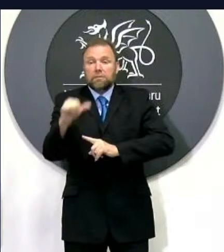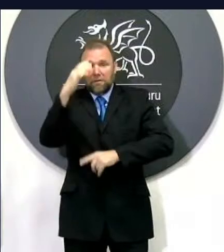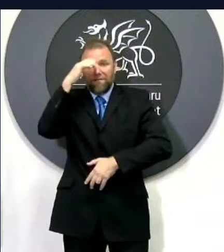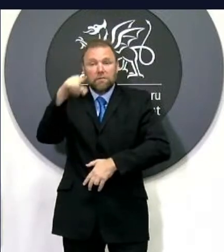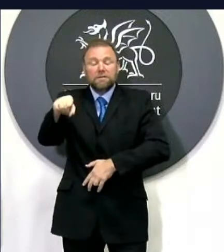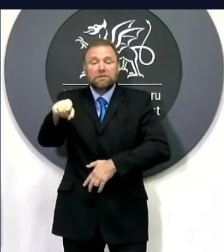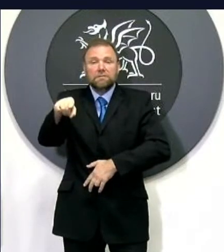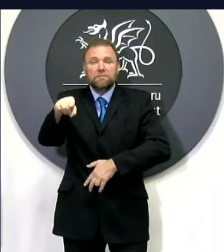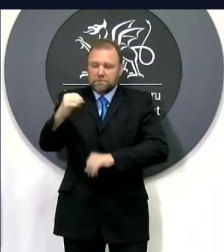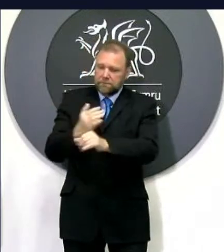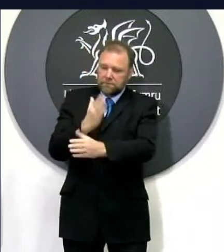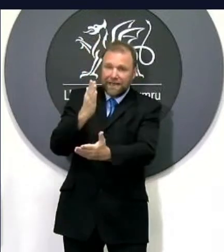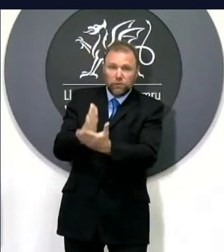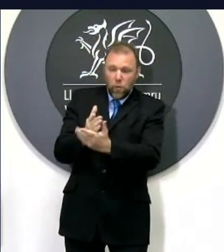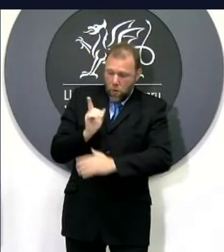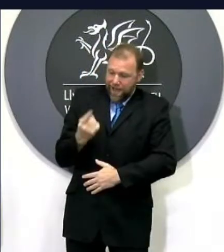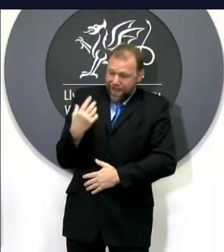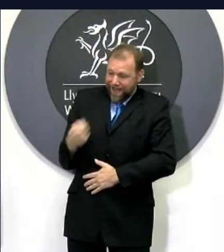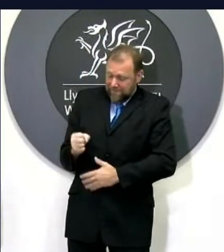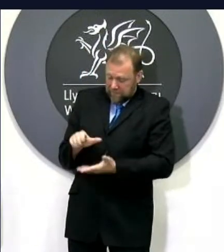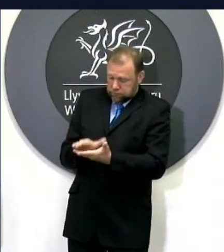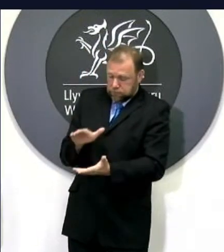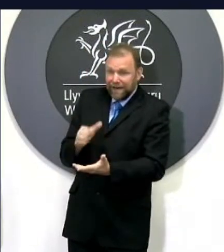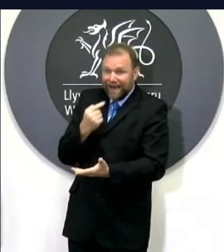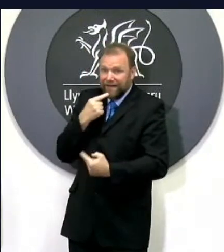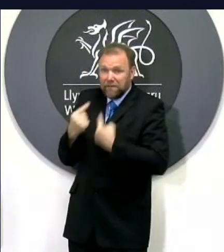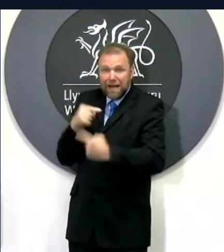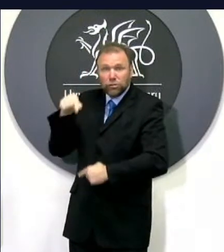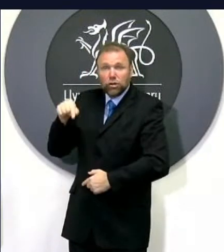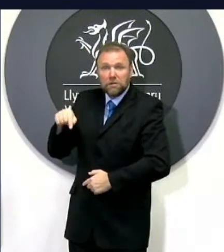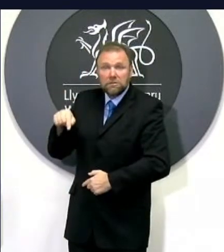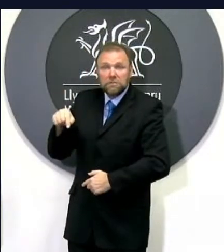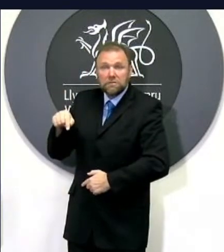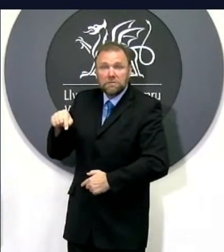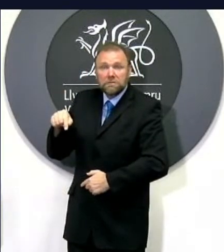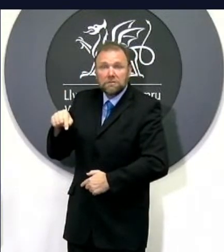is advice available immediately as to how that